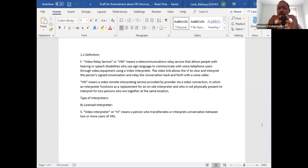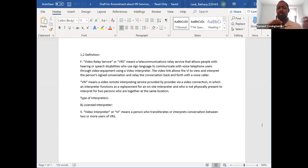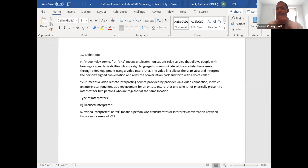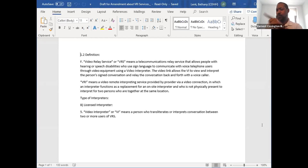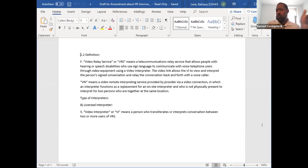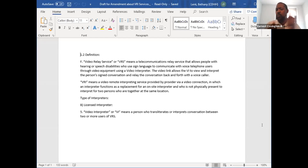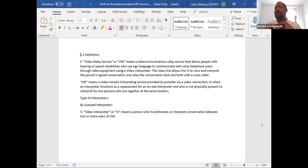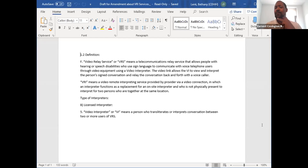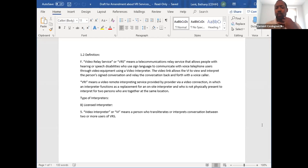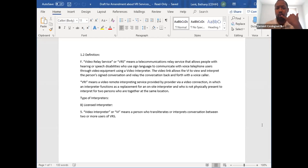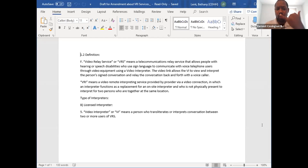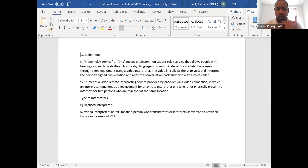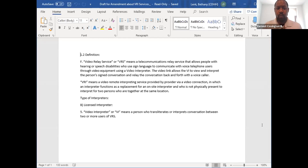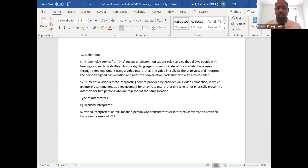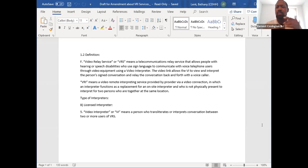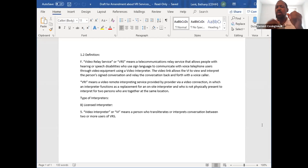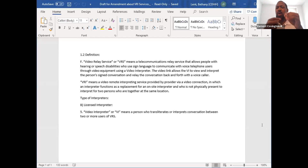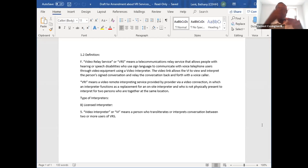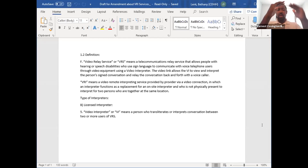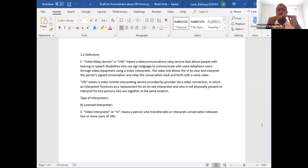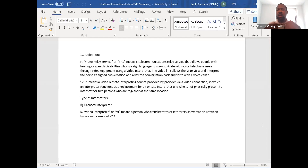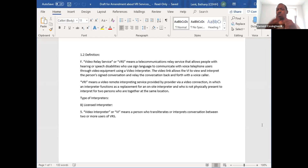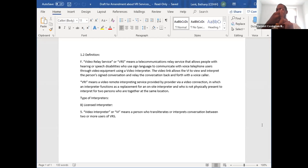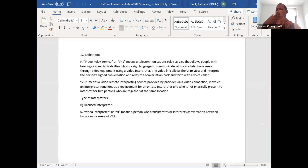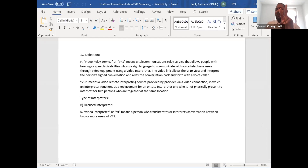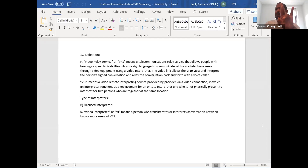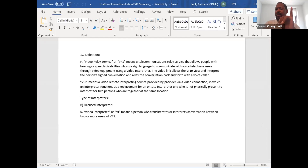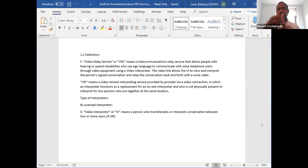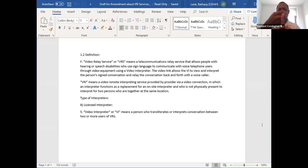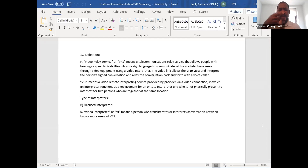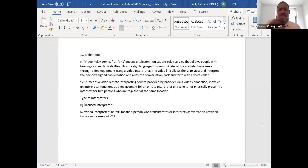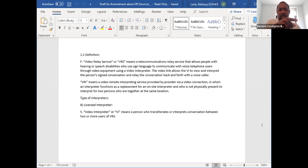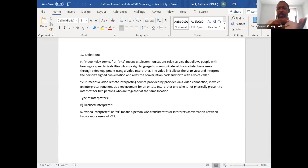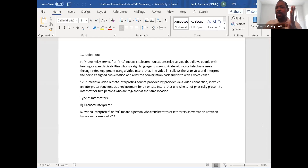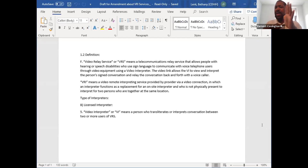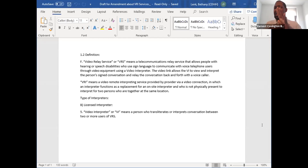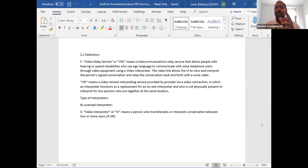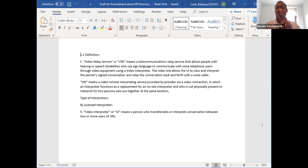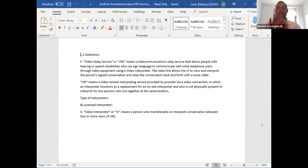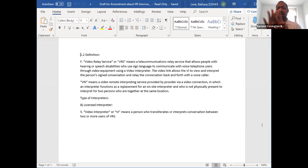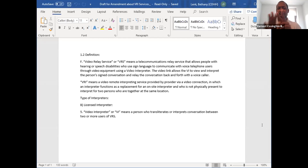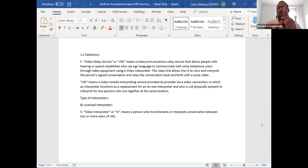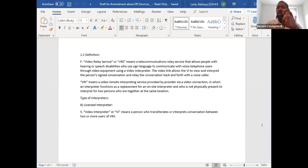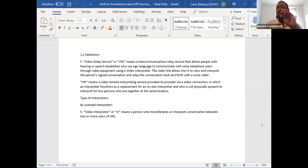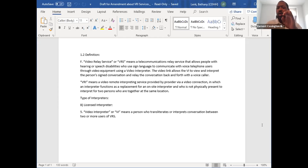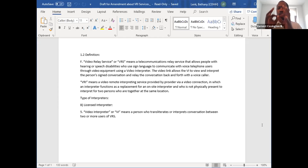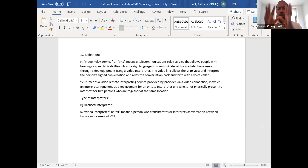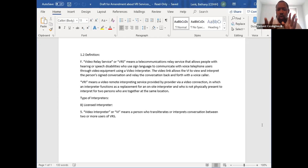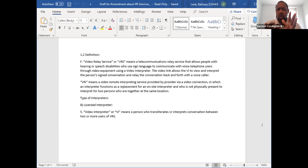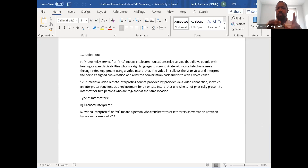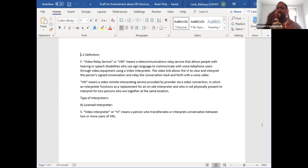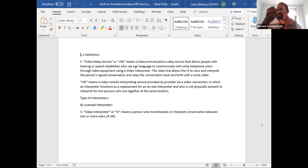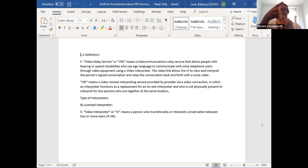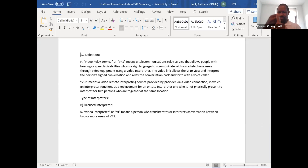access where the communication, the person is making a voice call, but they can see the interpretation or they can see captioning. So